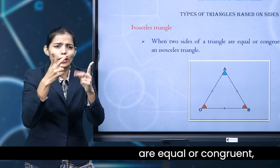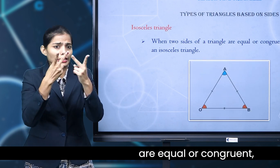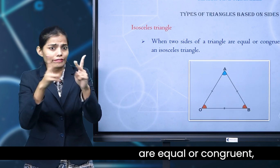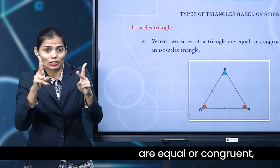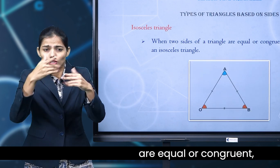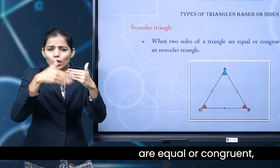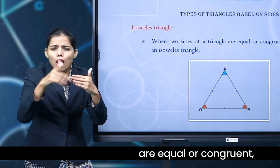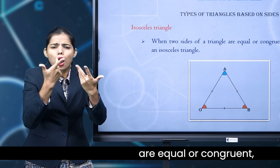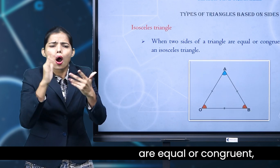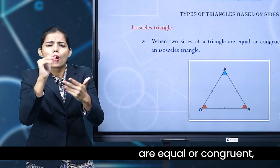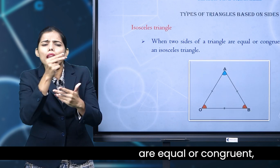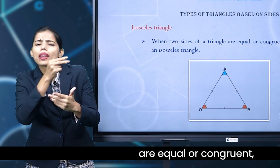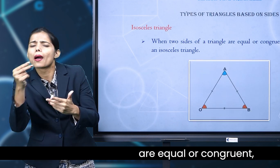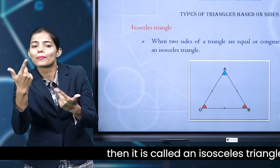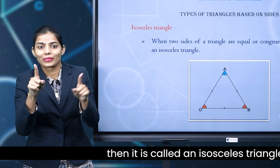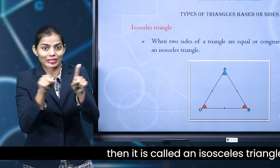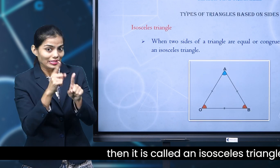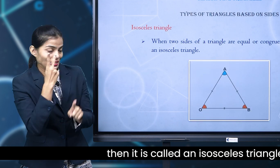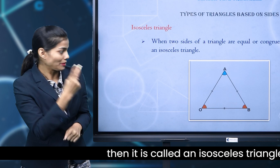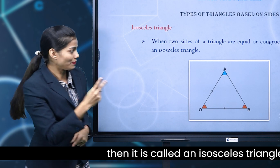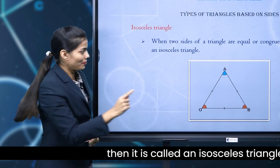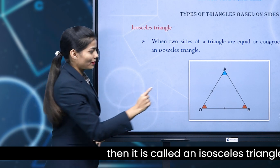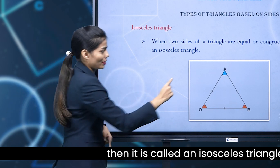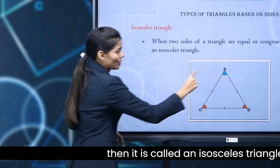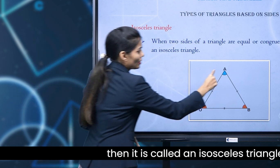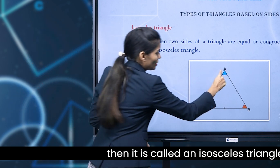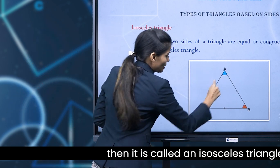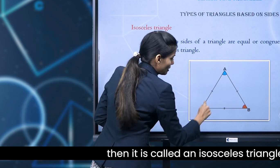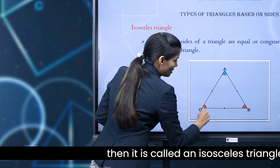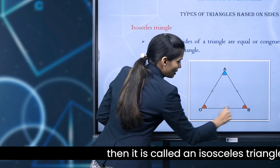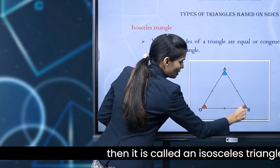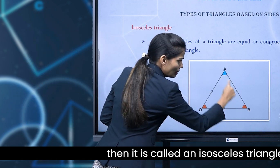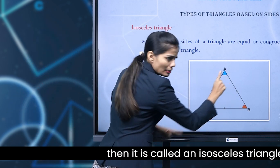equal or congruent, then it is called an isosceles triangle.